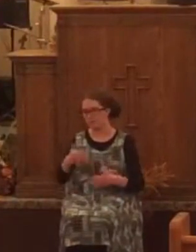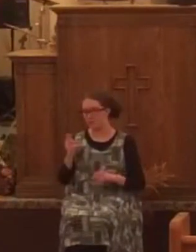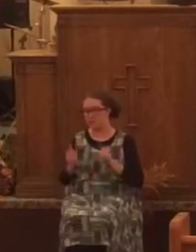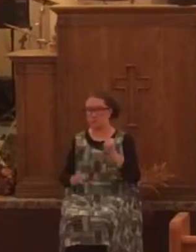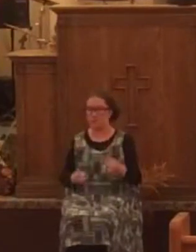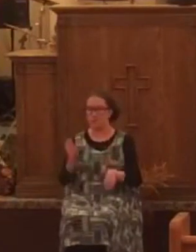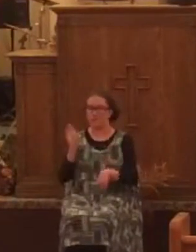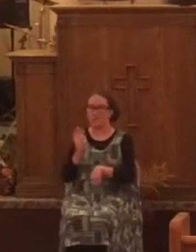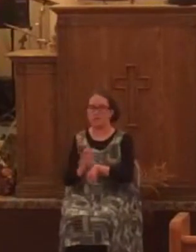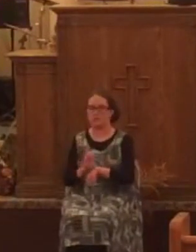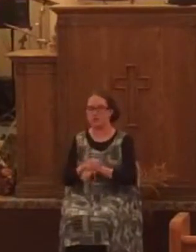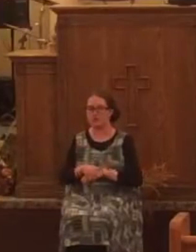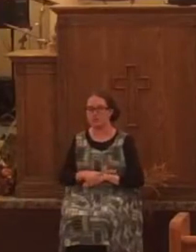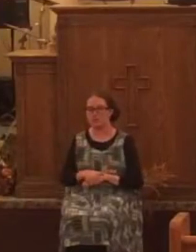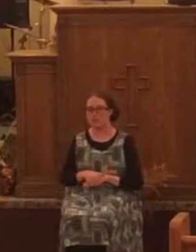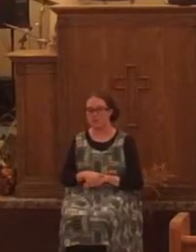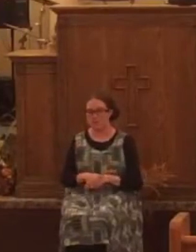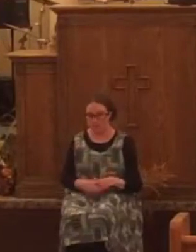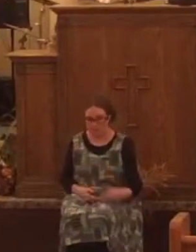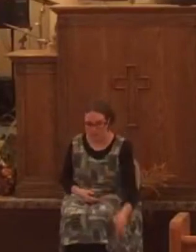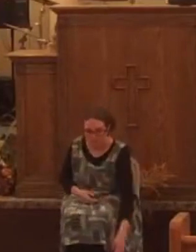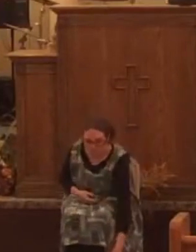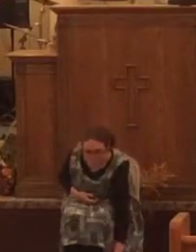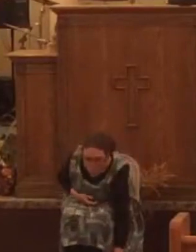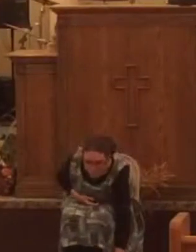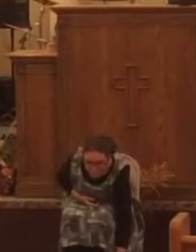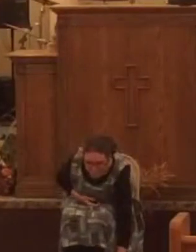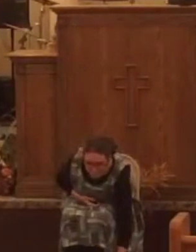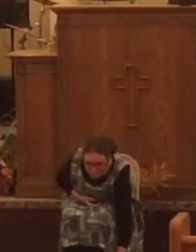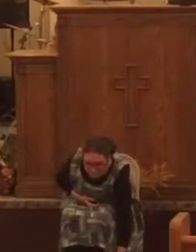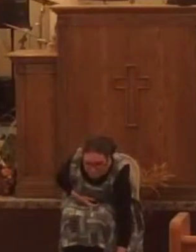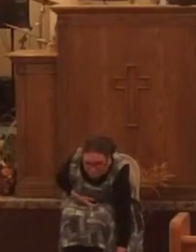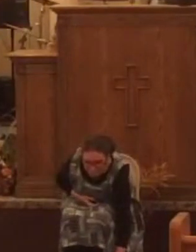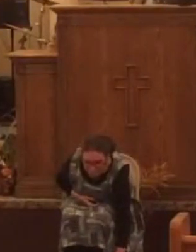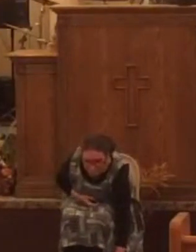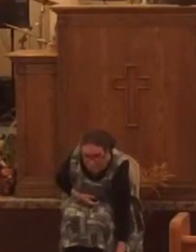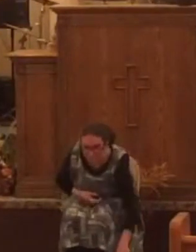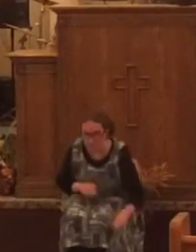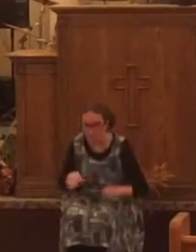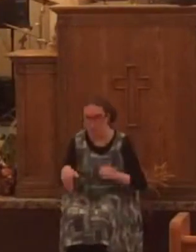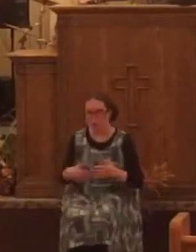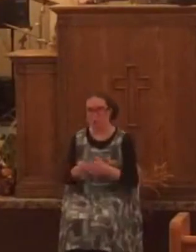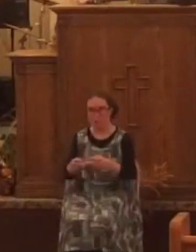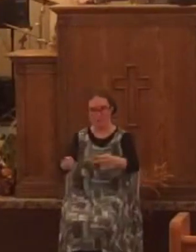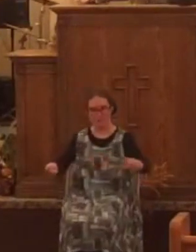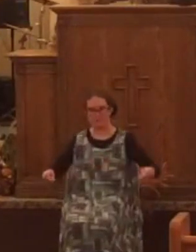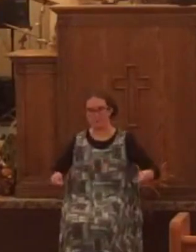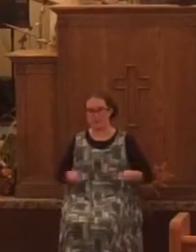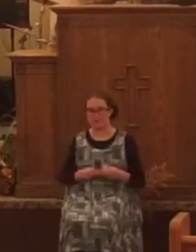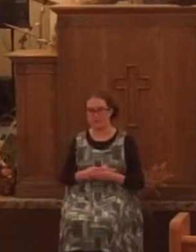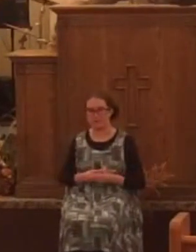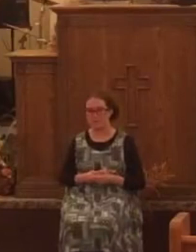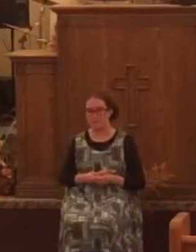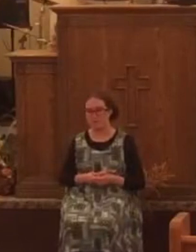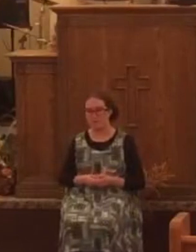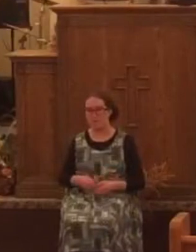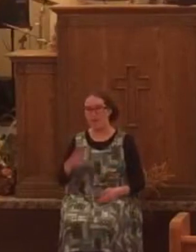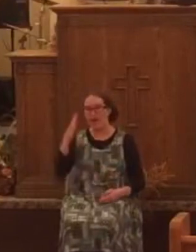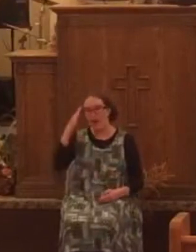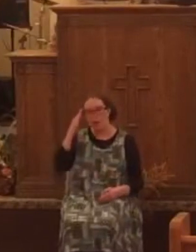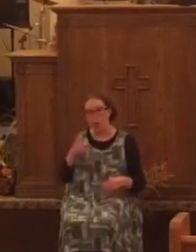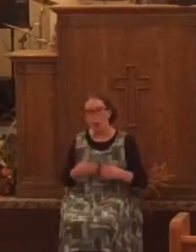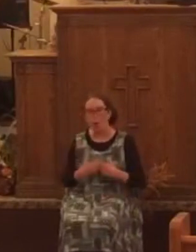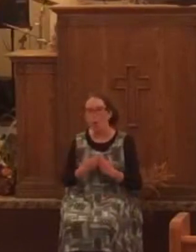from my church, with a number of other young people from all over the place. And man, they know how